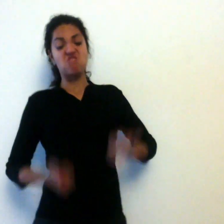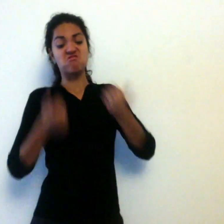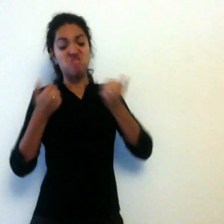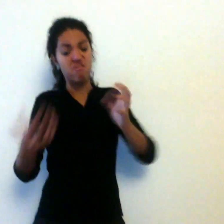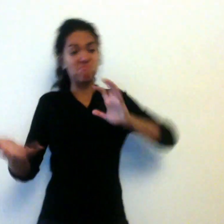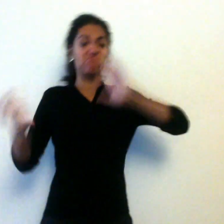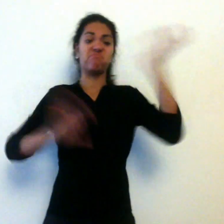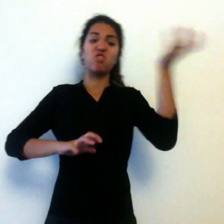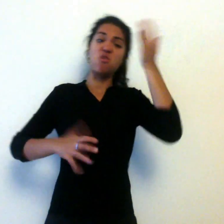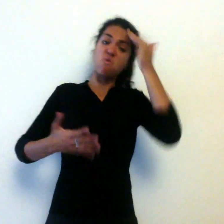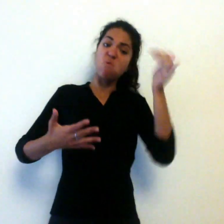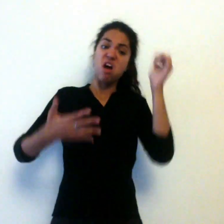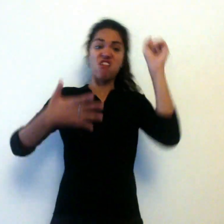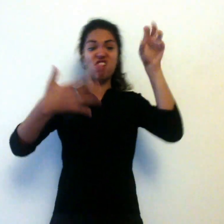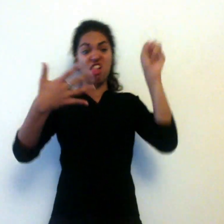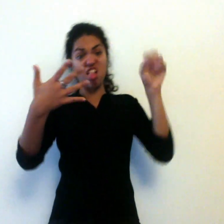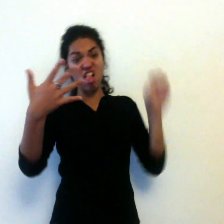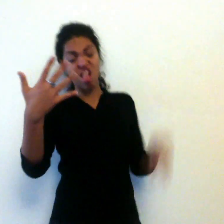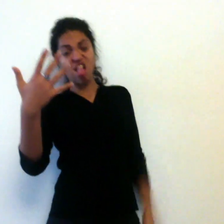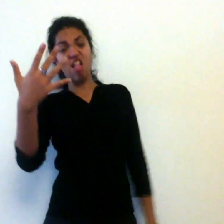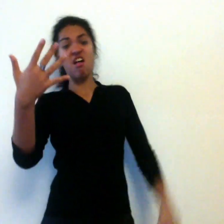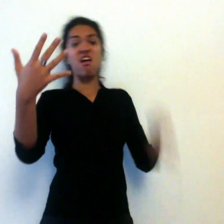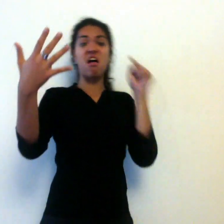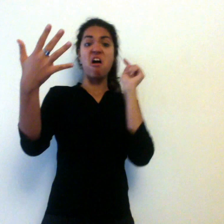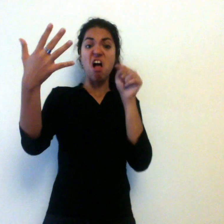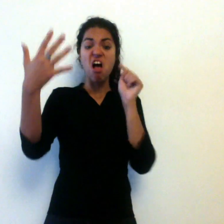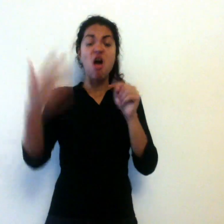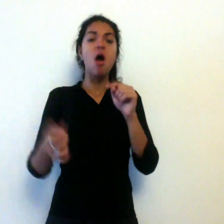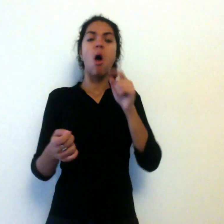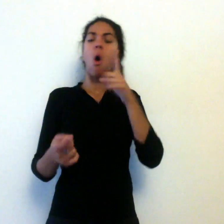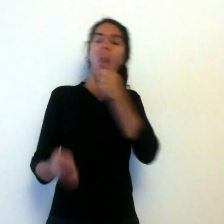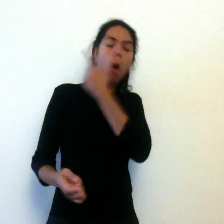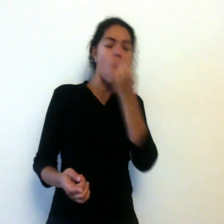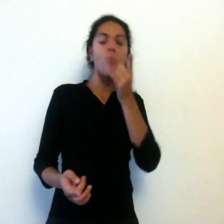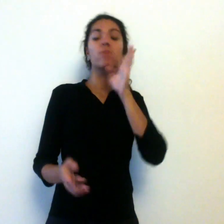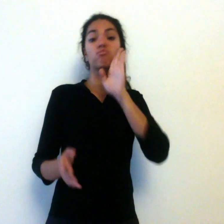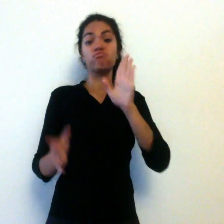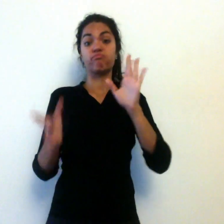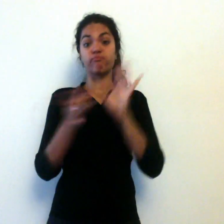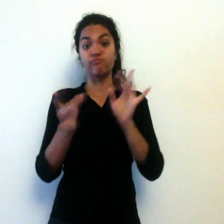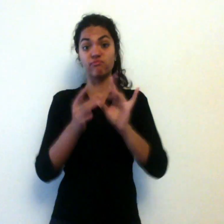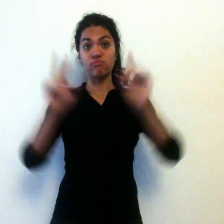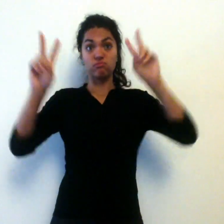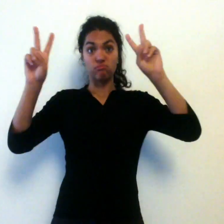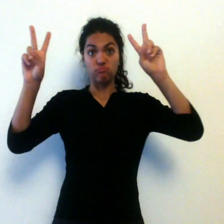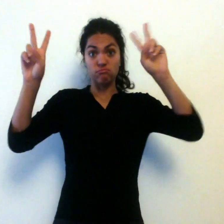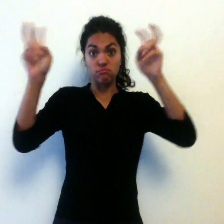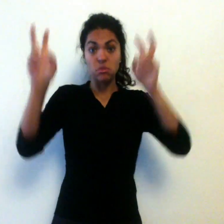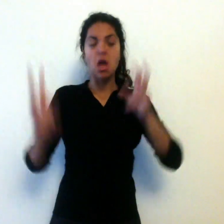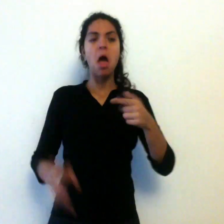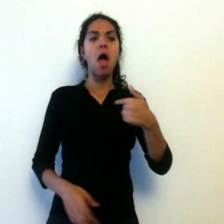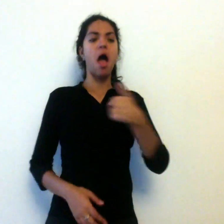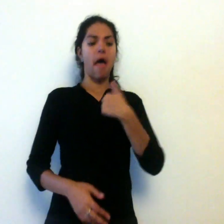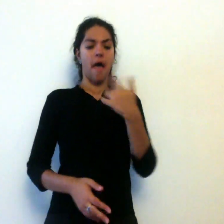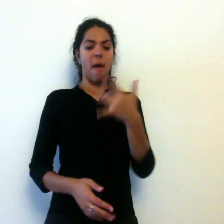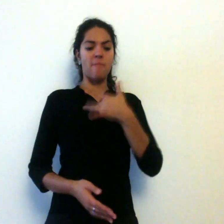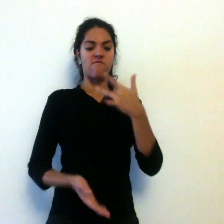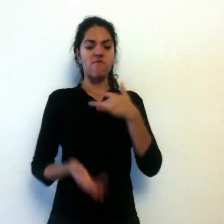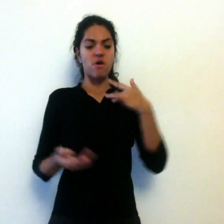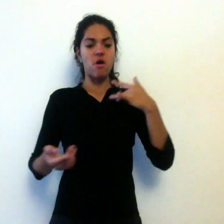mind you will hear somebody say, in my childhood, rightly or wrongly, I felt rejected, or I felt